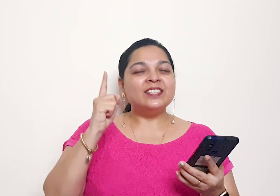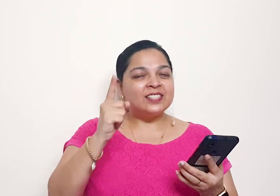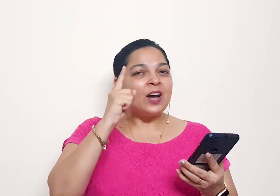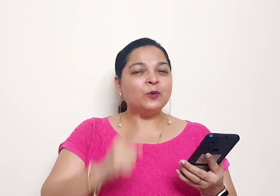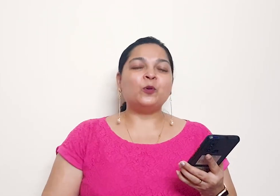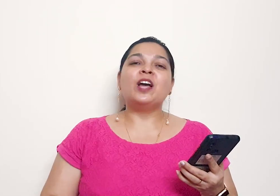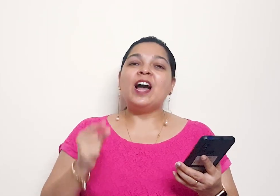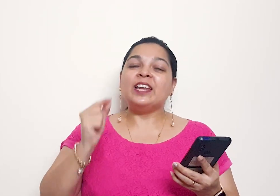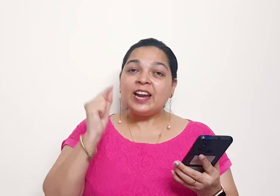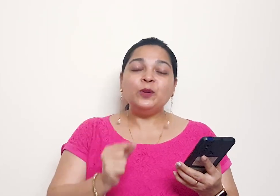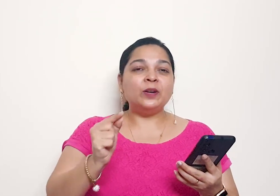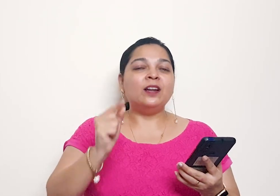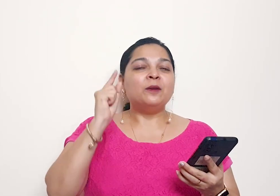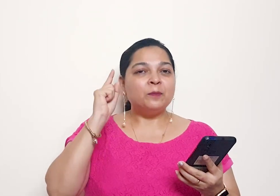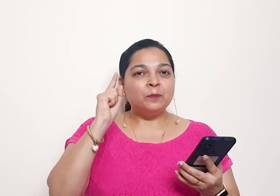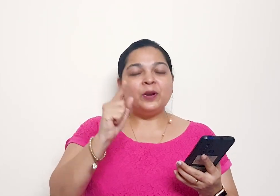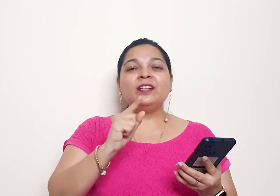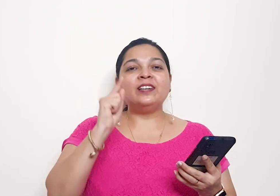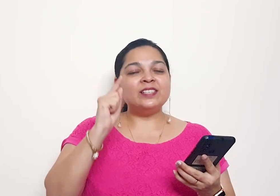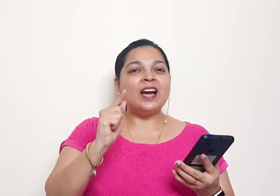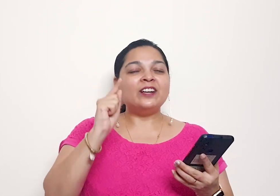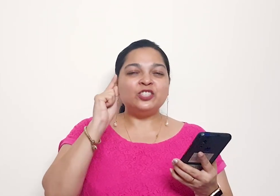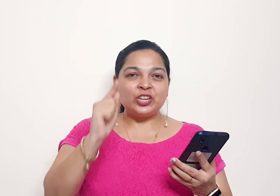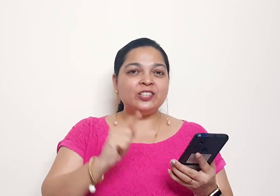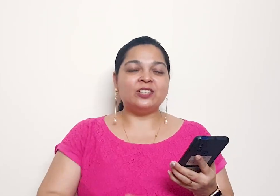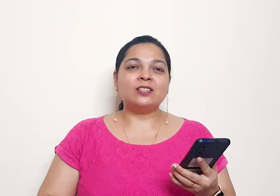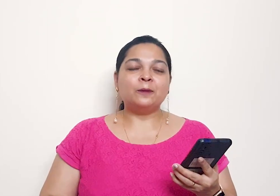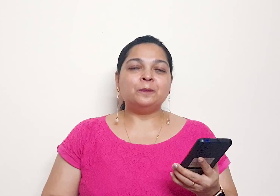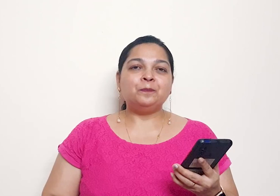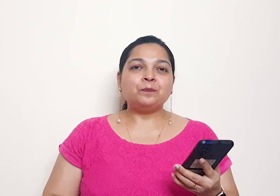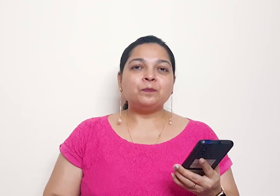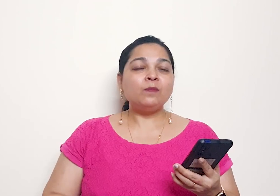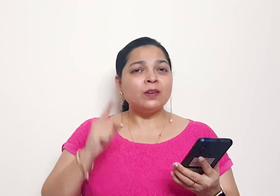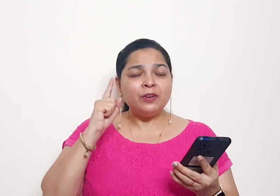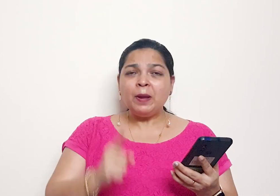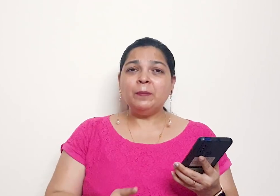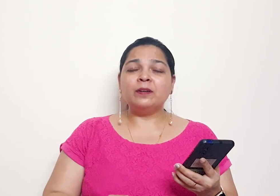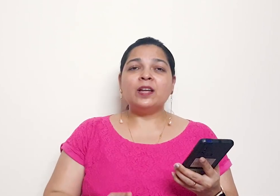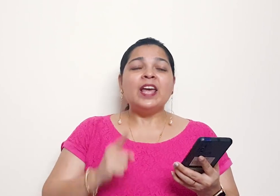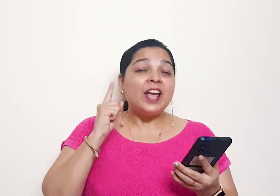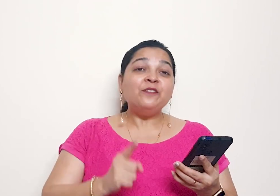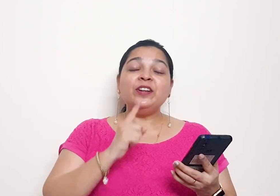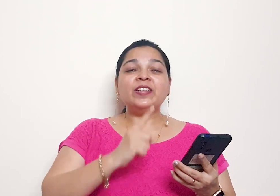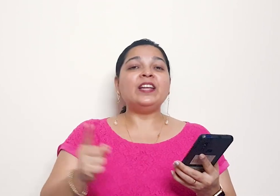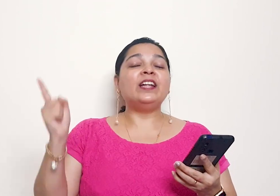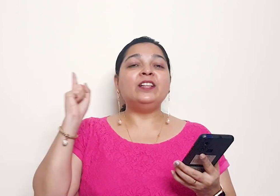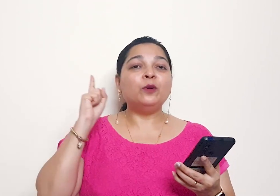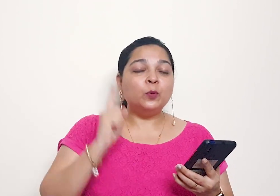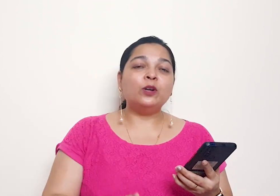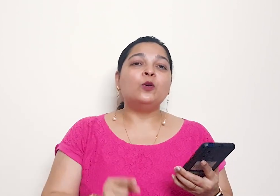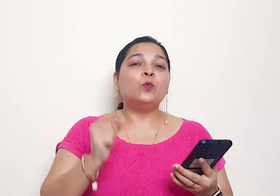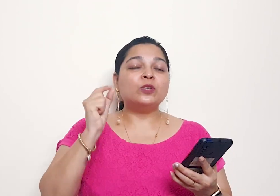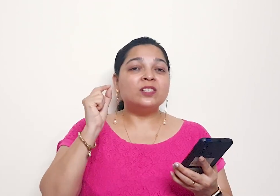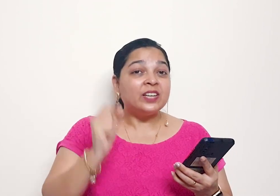right sound code and it will bring the desired changes. Remember, everything in